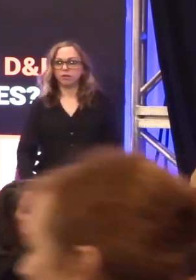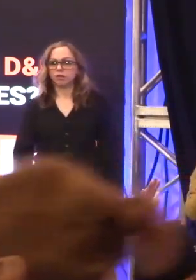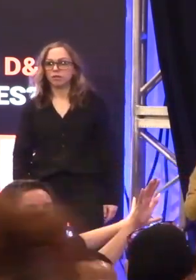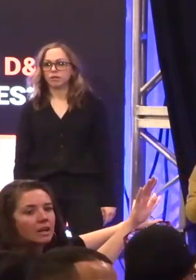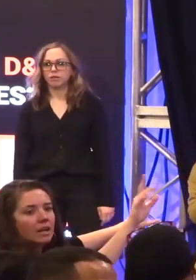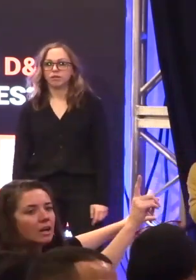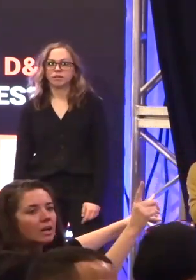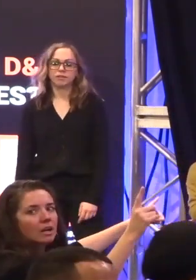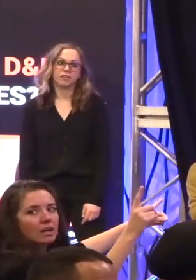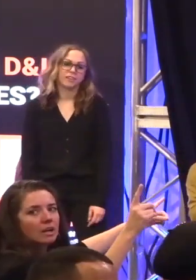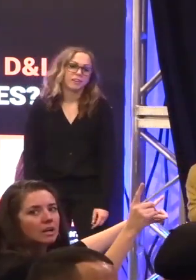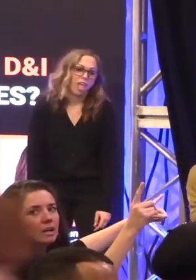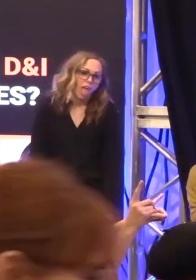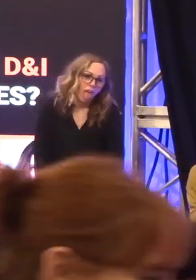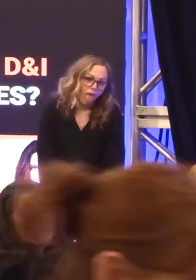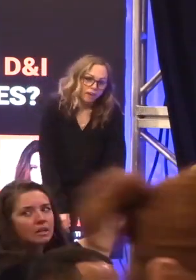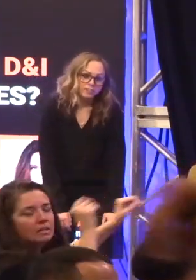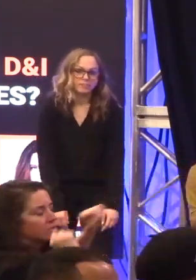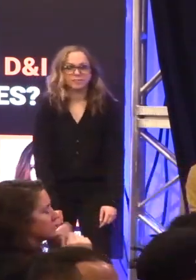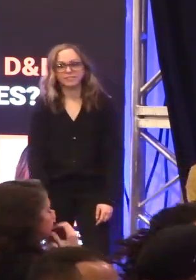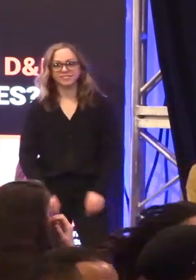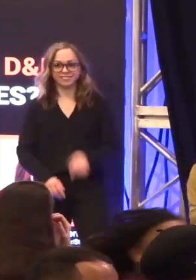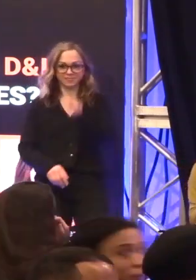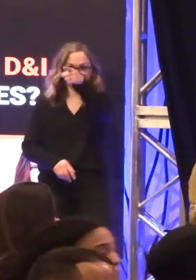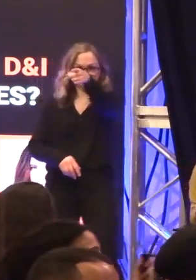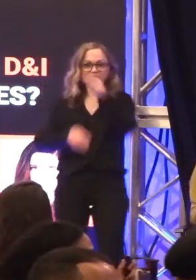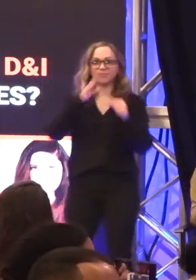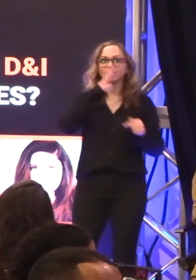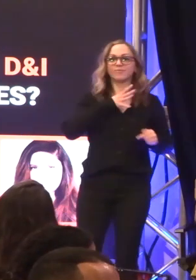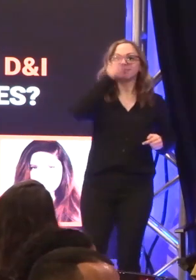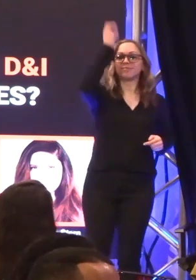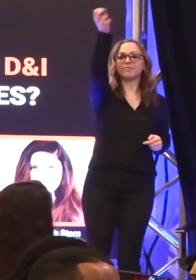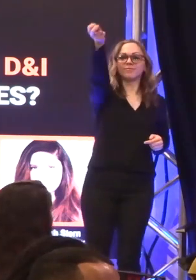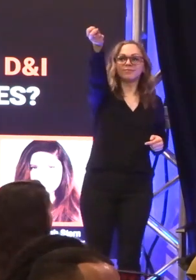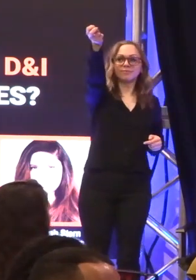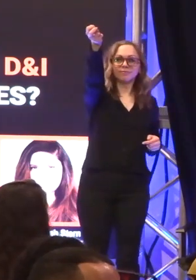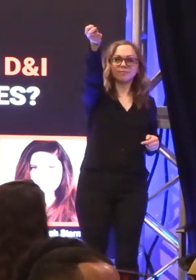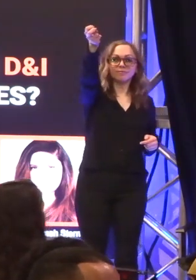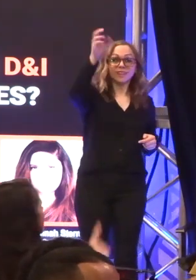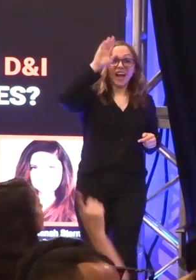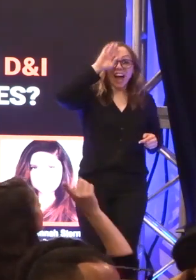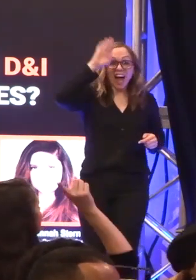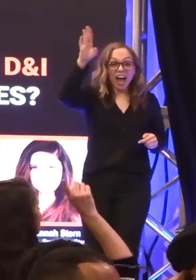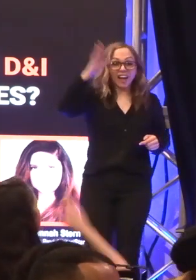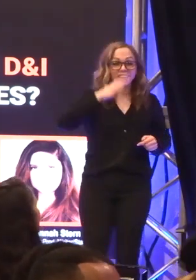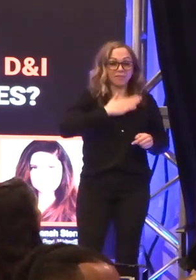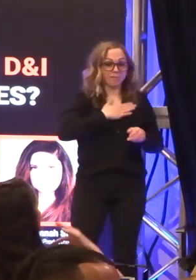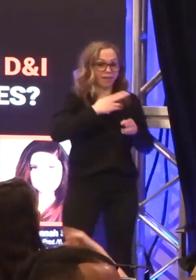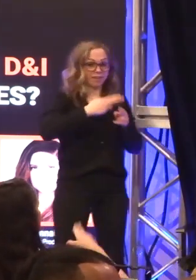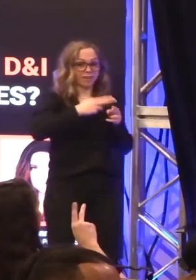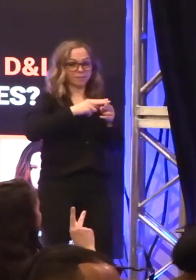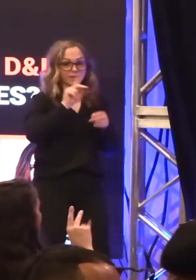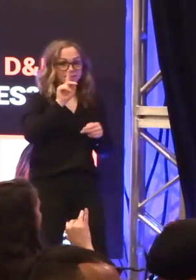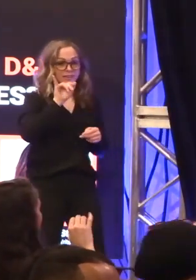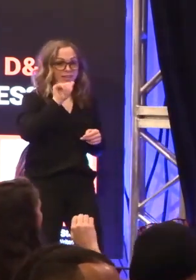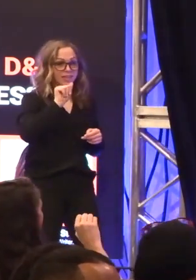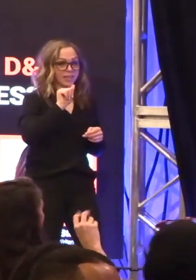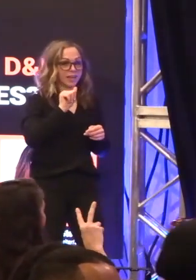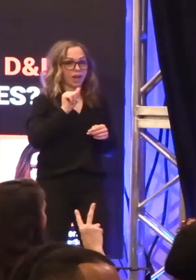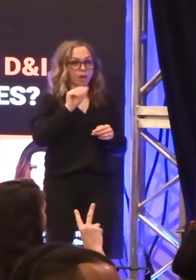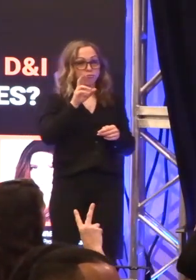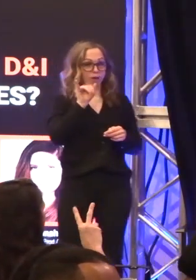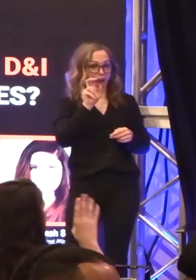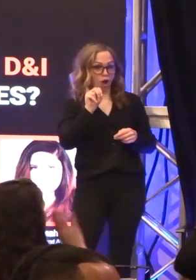Oh, okay. I'm sorry about that. Hi. Excuse me. My name is Kia Brown, and I am a journalist